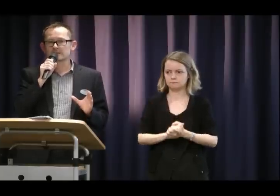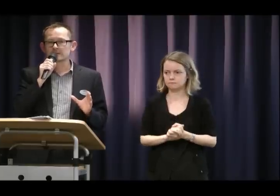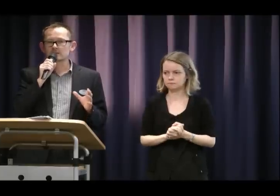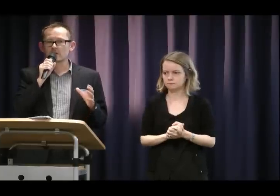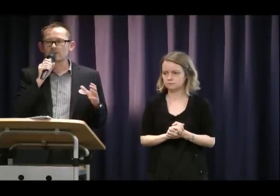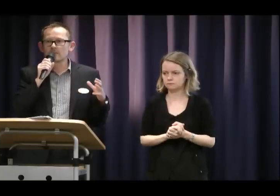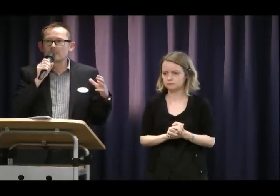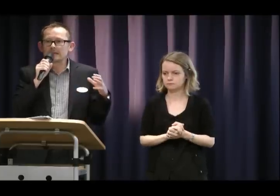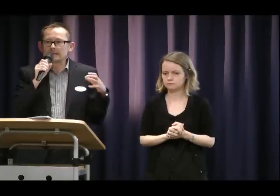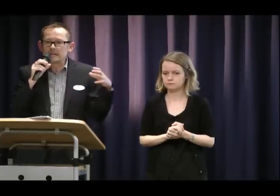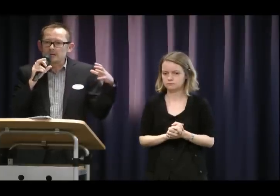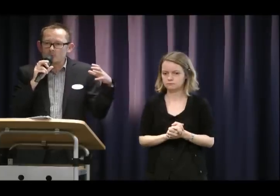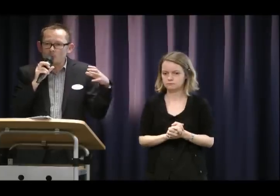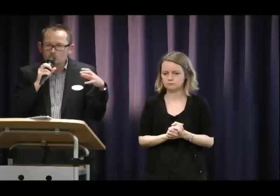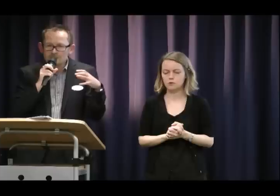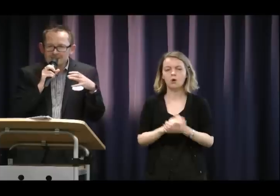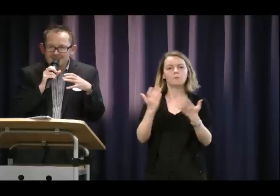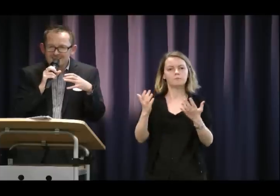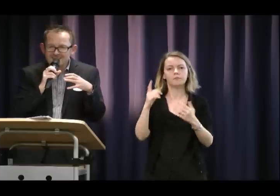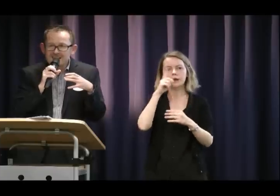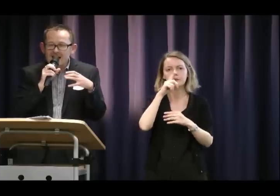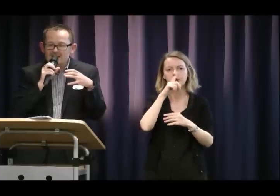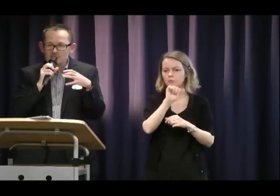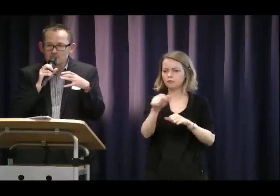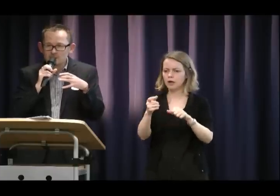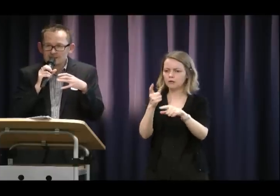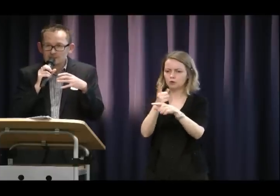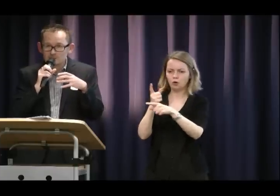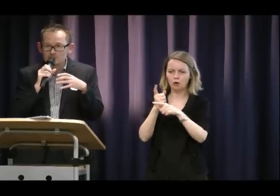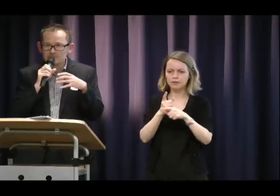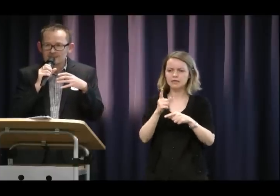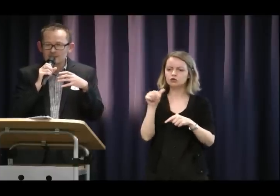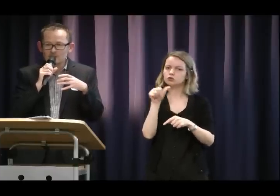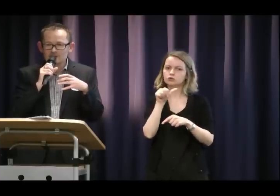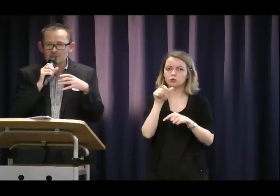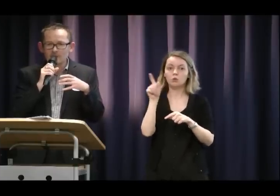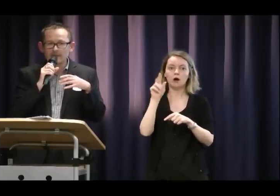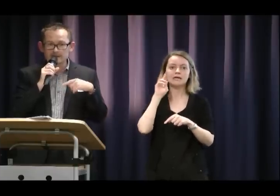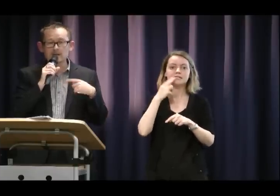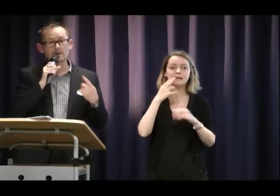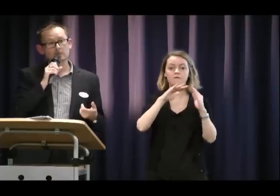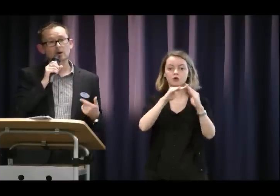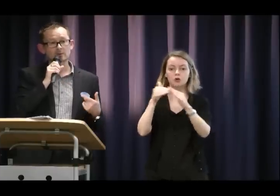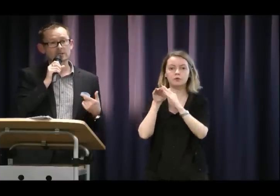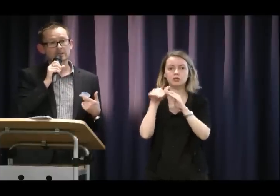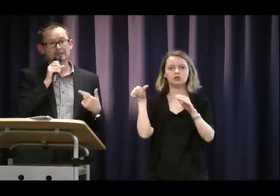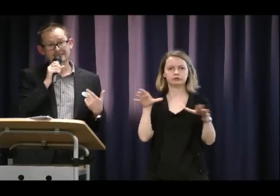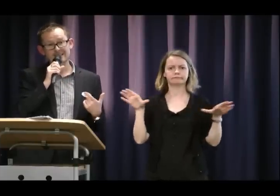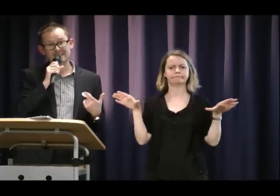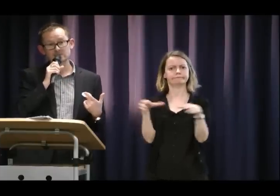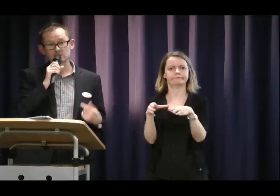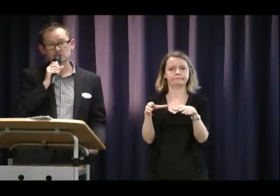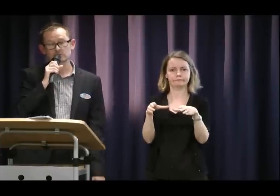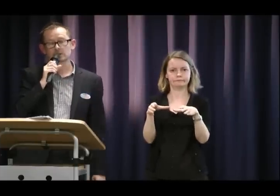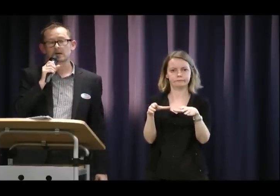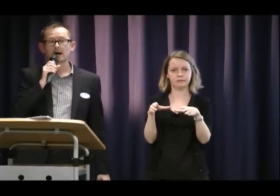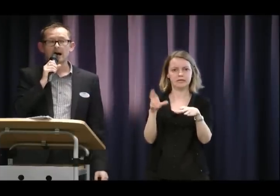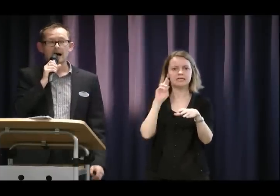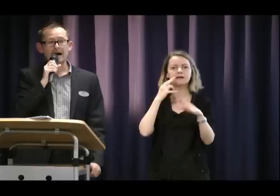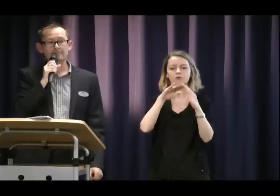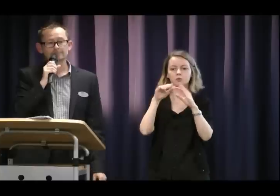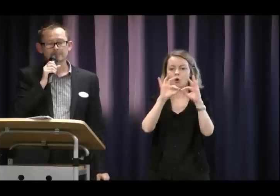Just the sense of being kind of all together as community groups in the one spot. That's come up quite regularly as a theme